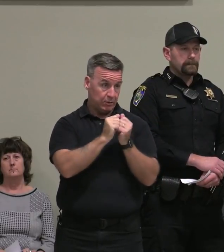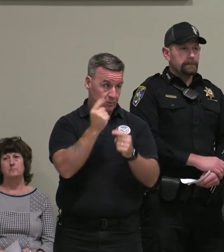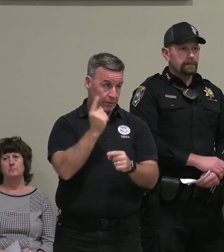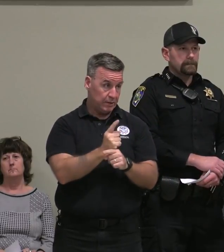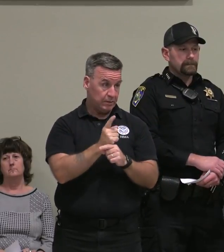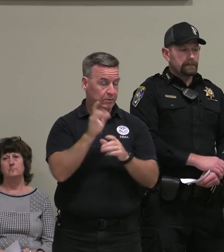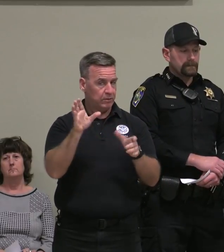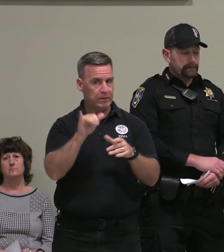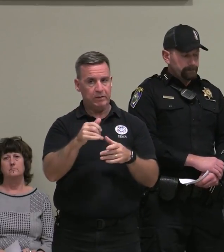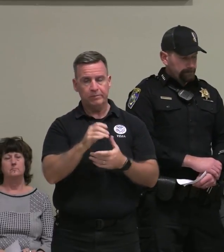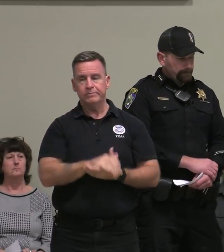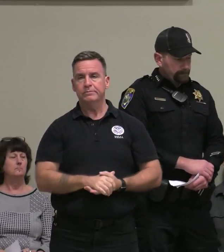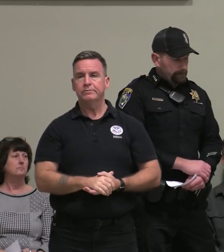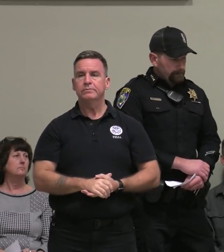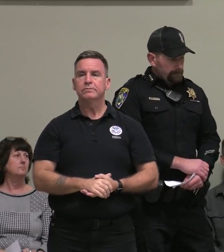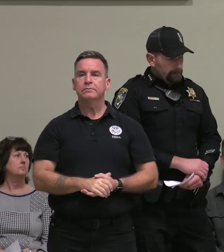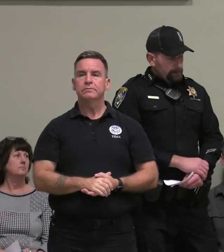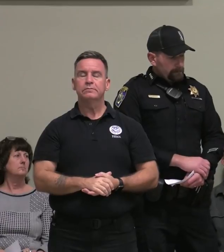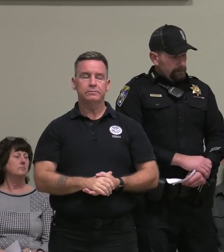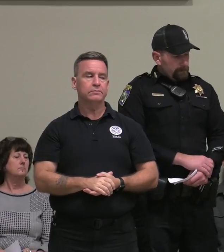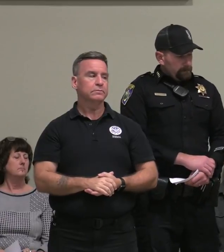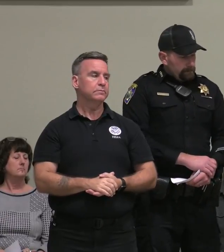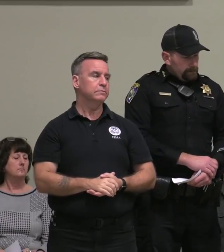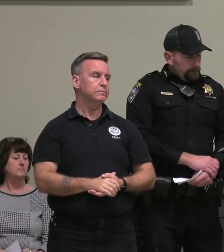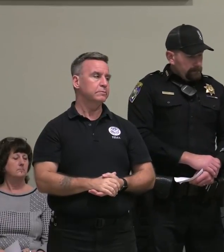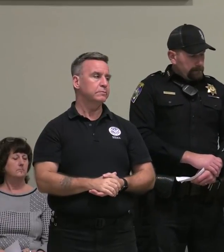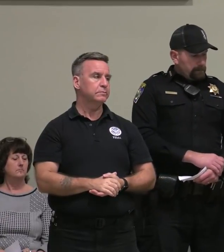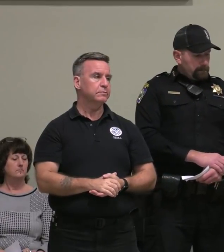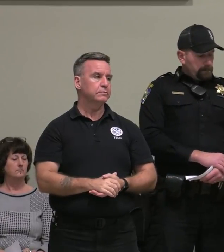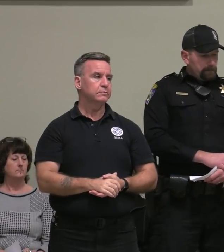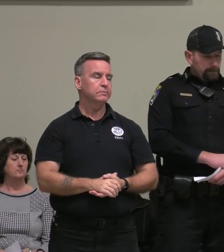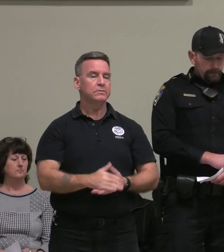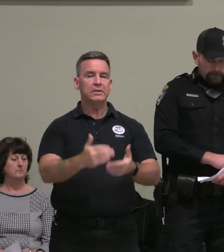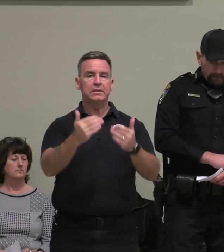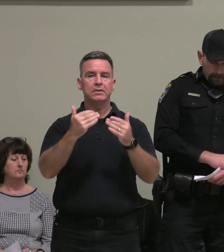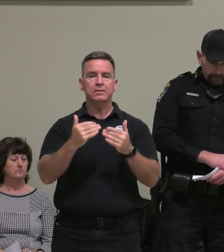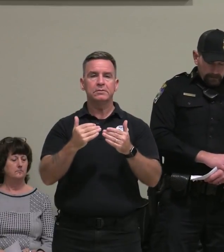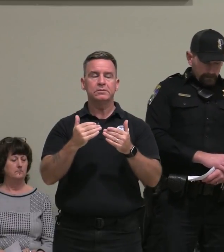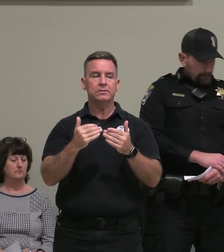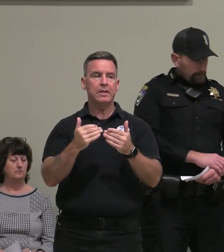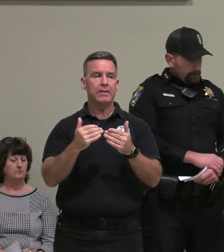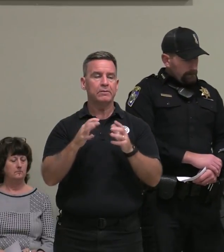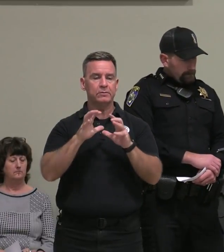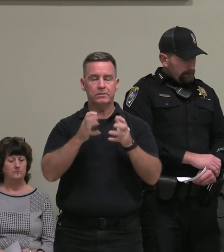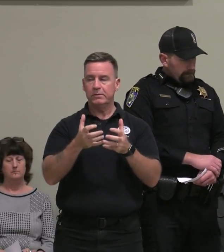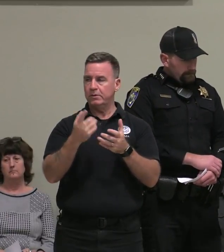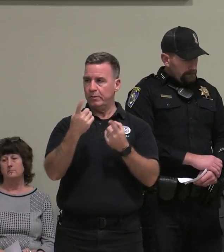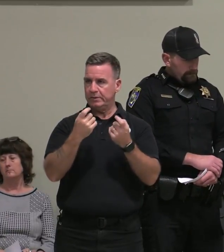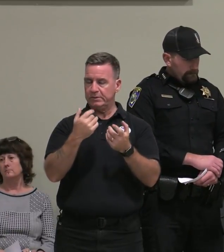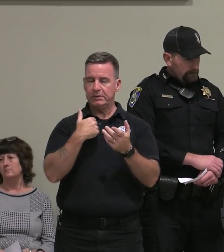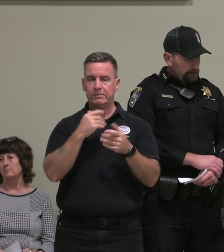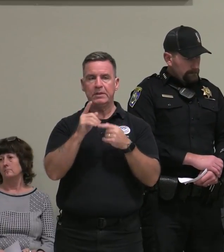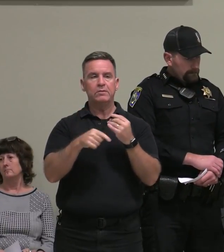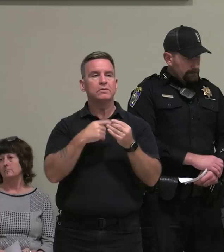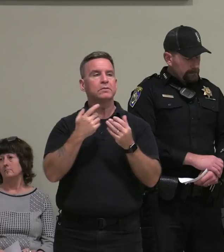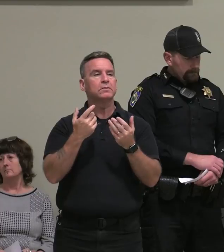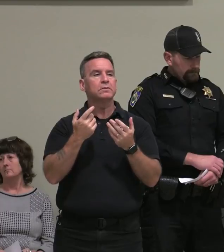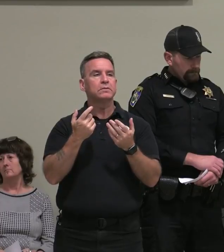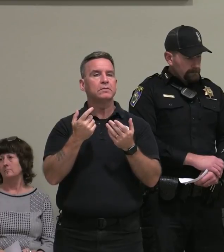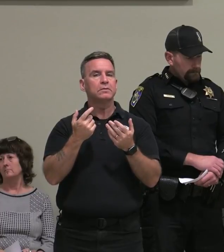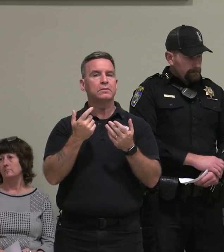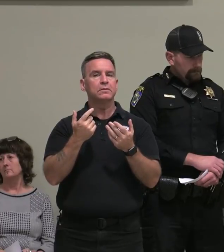And so we've got to do that from that standpoint. All right. The next thing, the next group of questions deals with